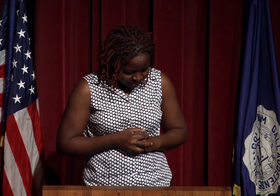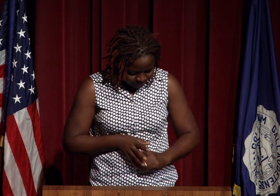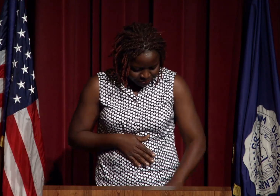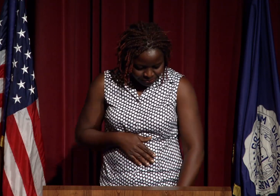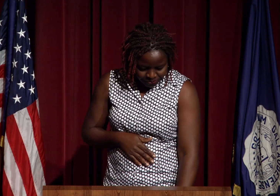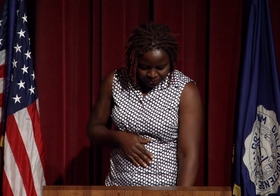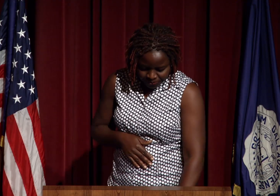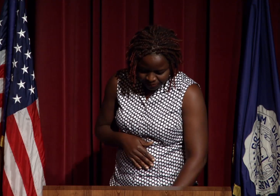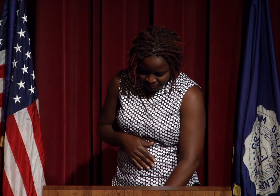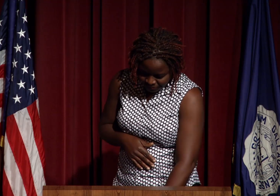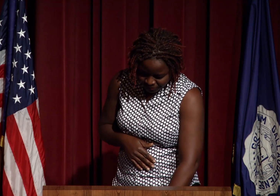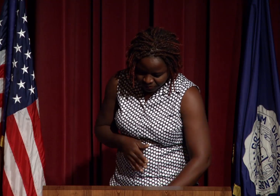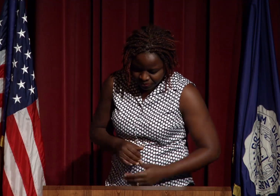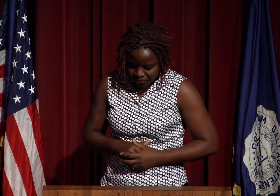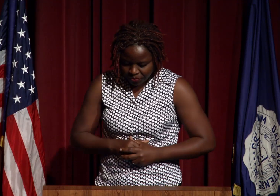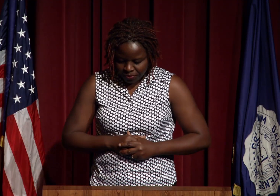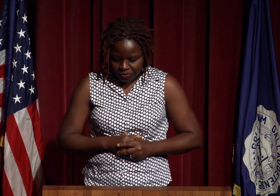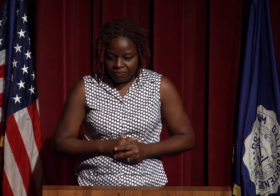ourselves to the outside world.